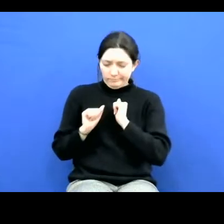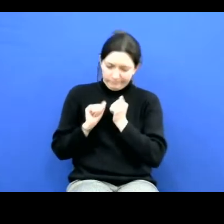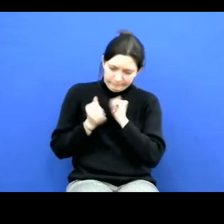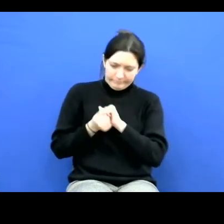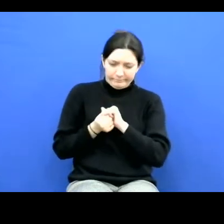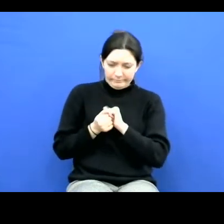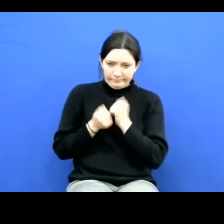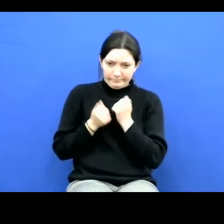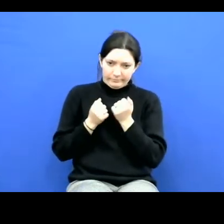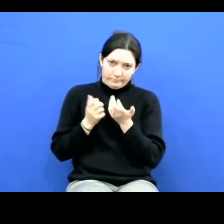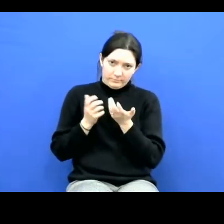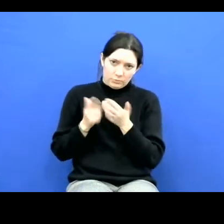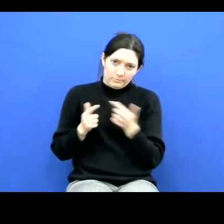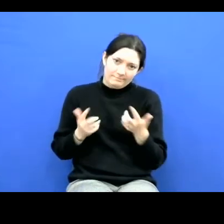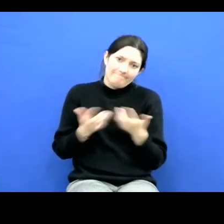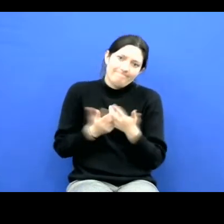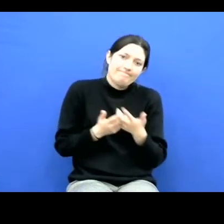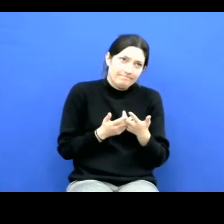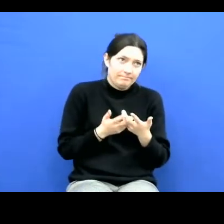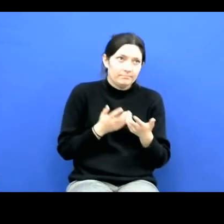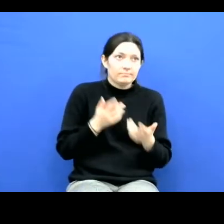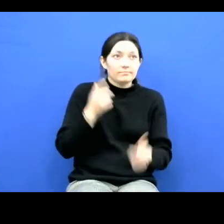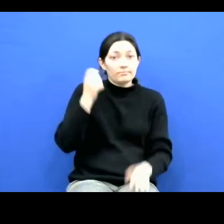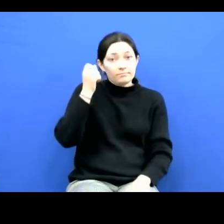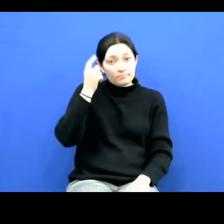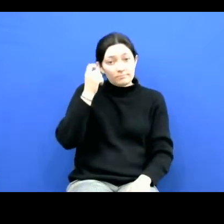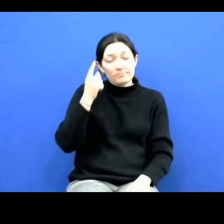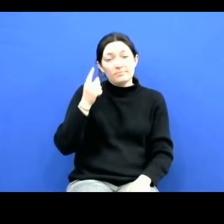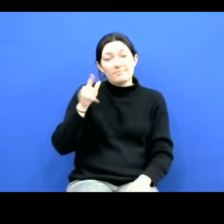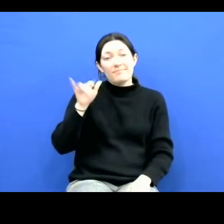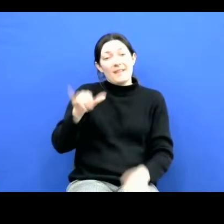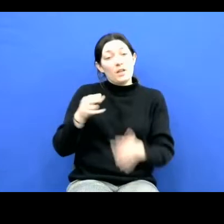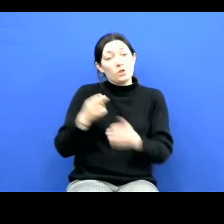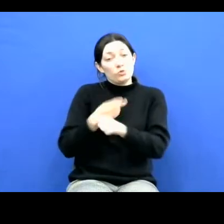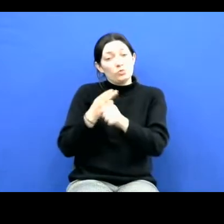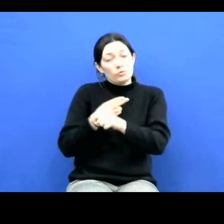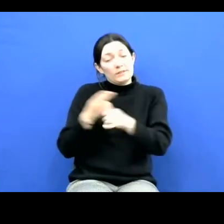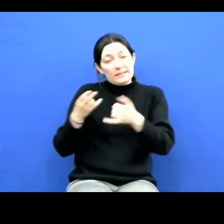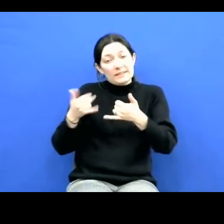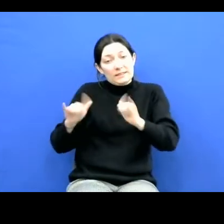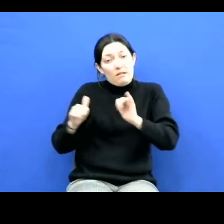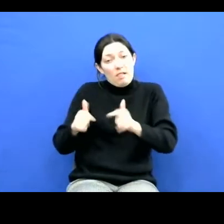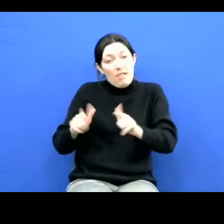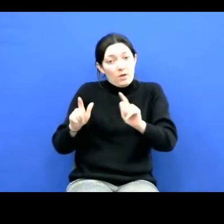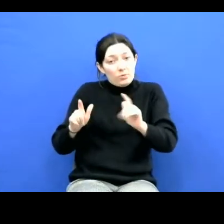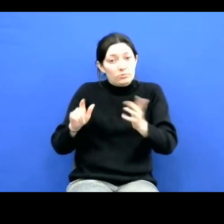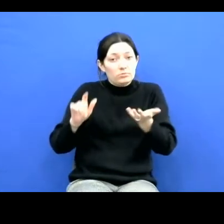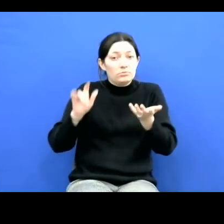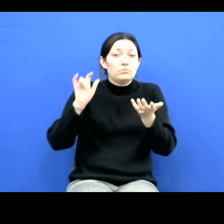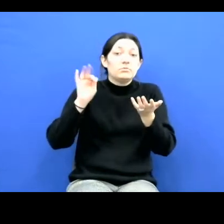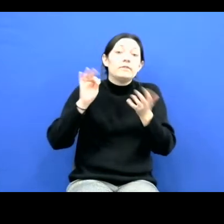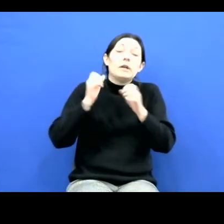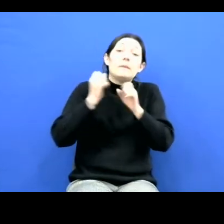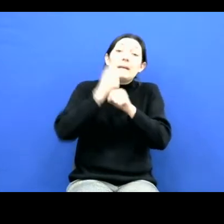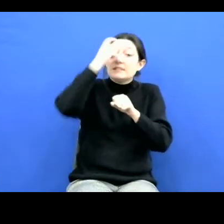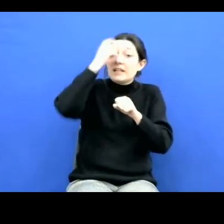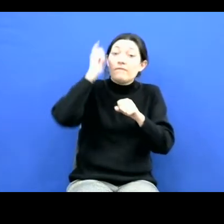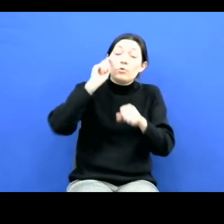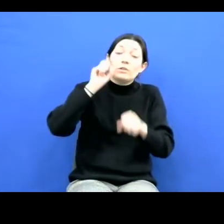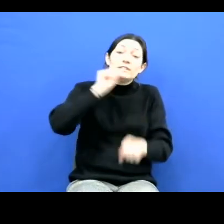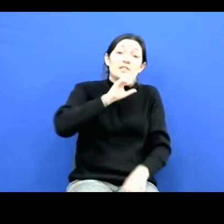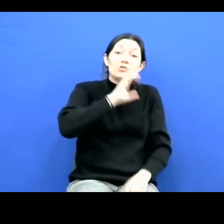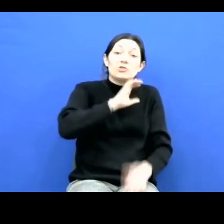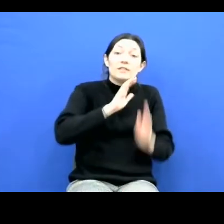work. So, you know, it is an allowed use. As to whether it makes sense to have senior housing in